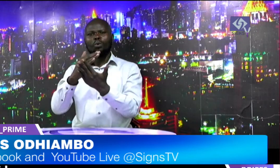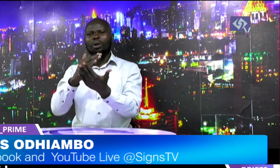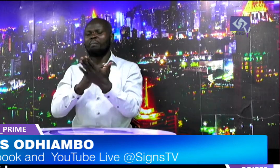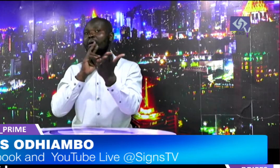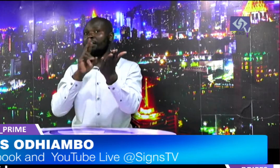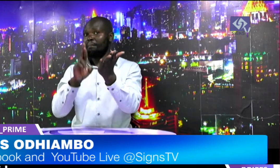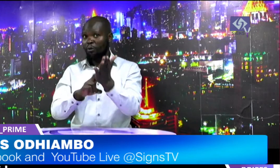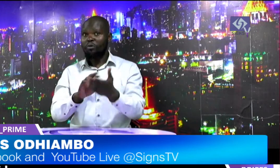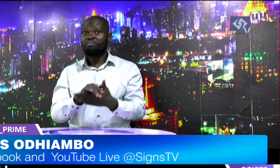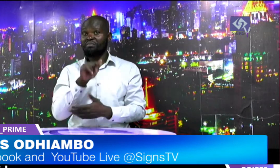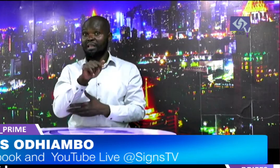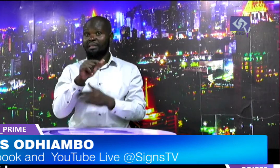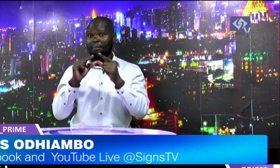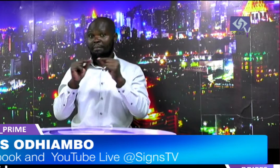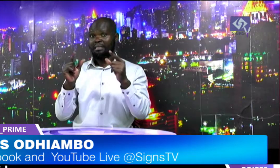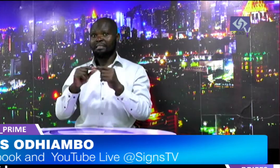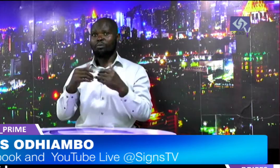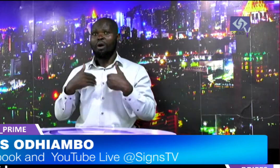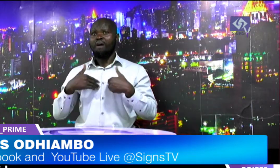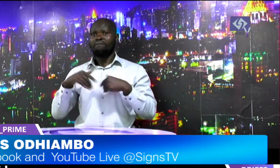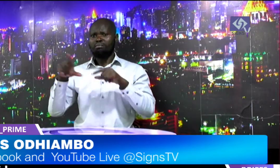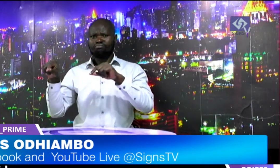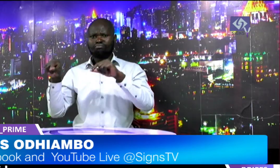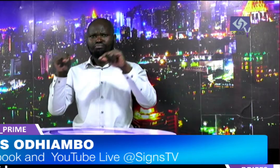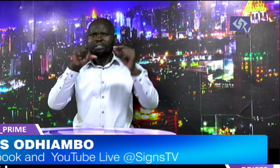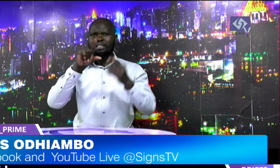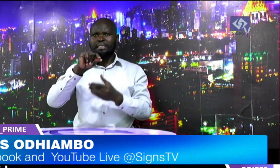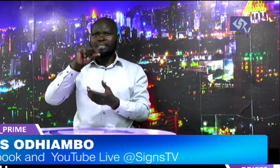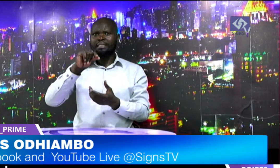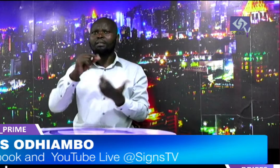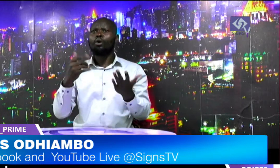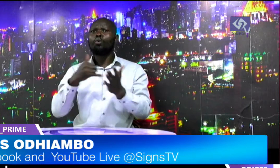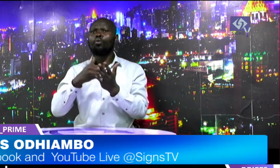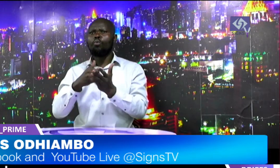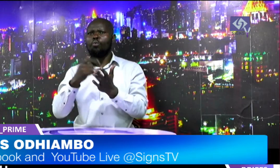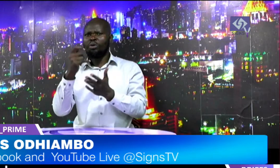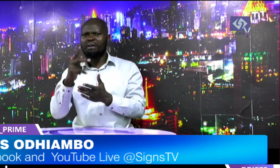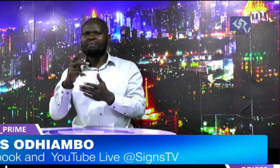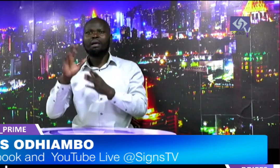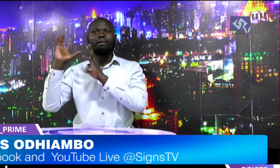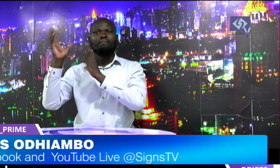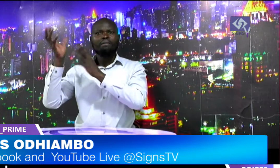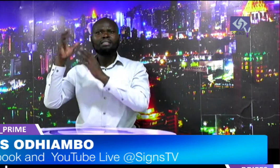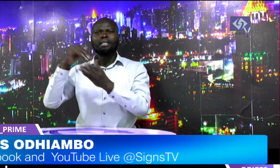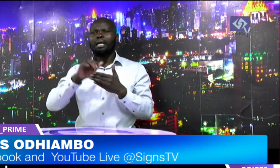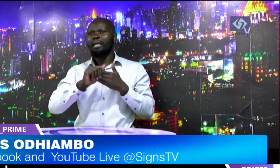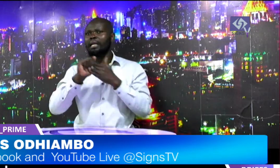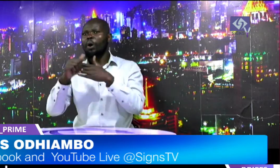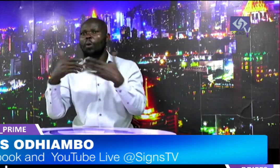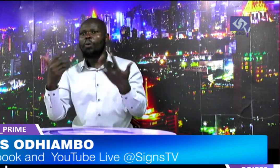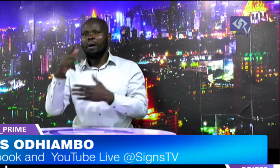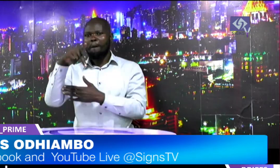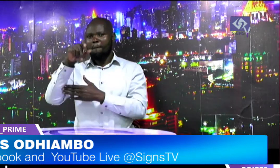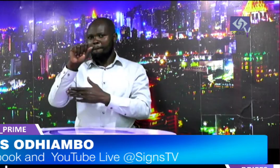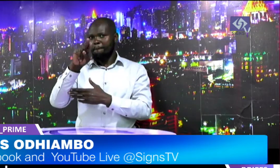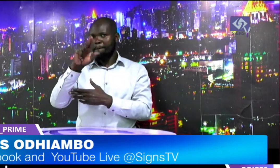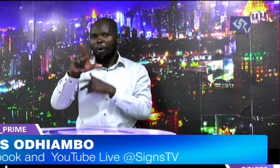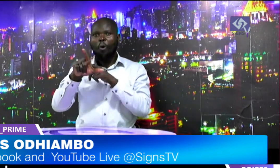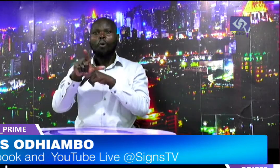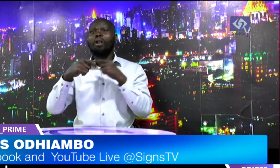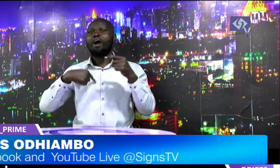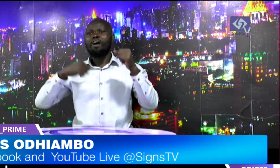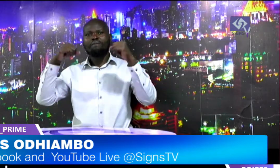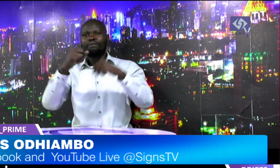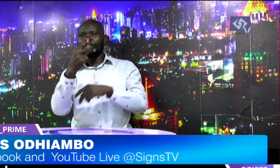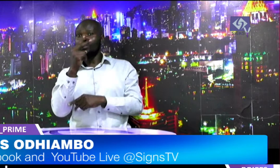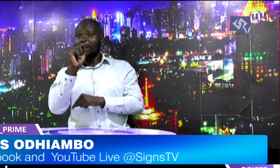formal changes and no progressive report. The state had linked the televangelist to Kilifi